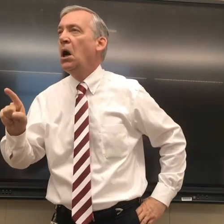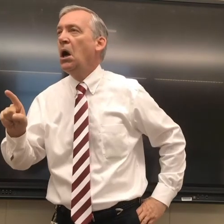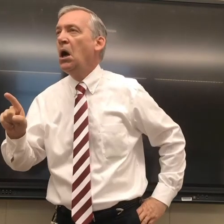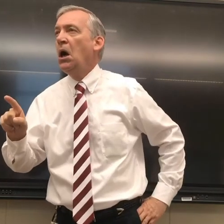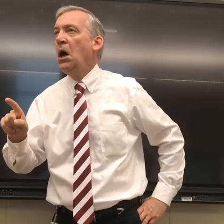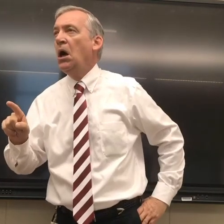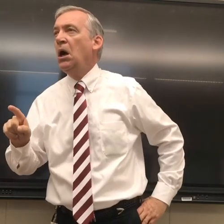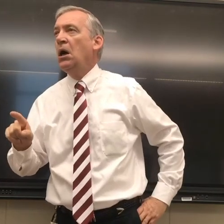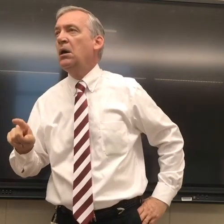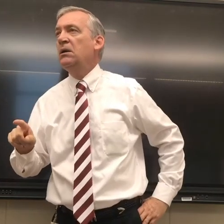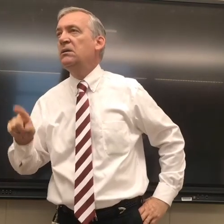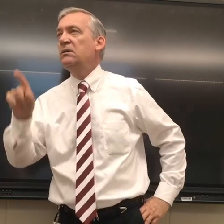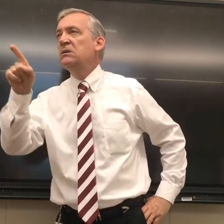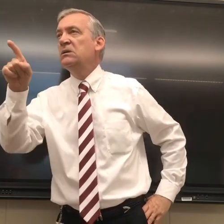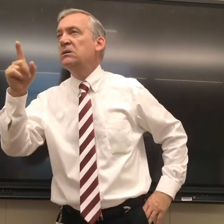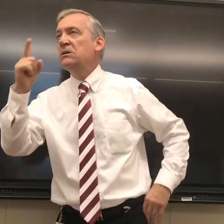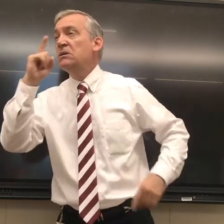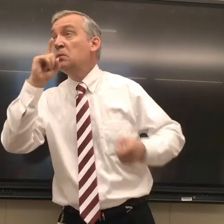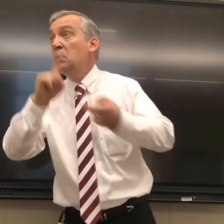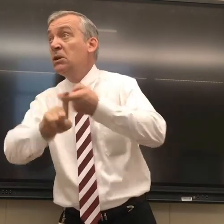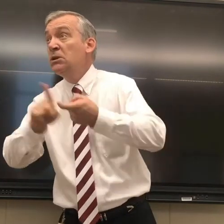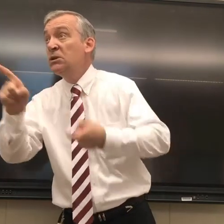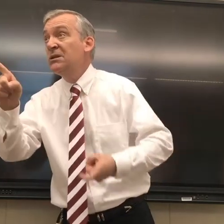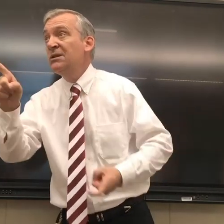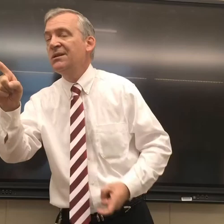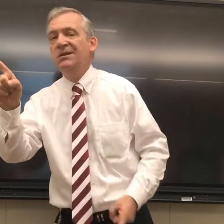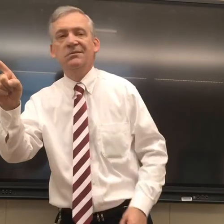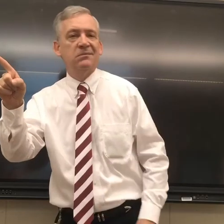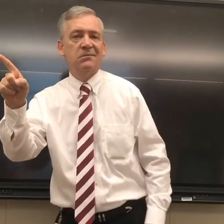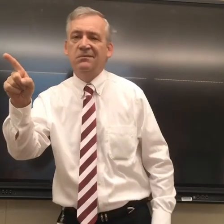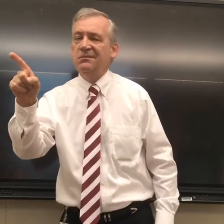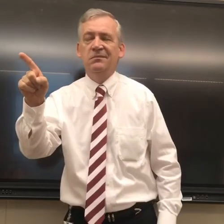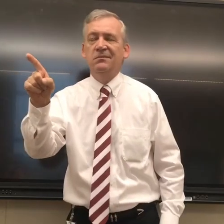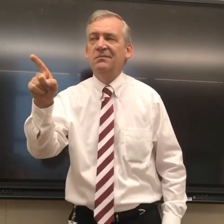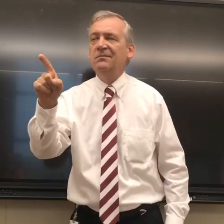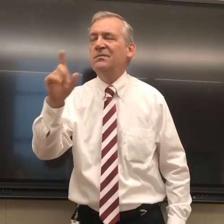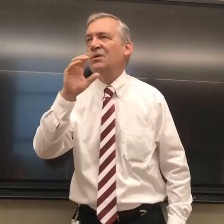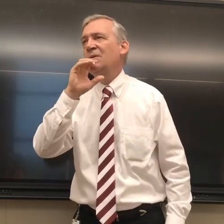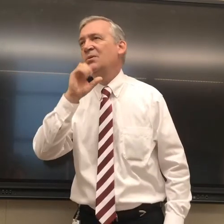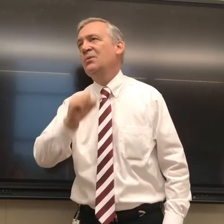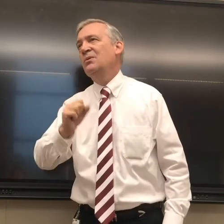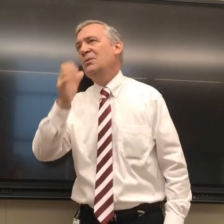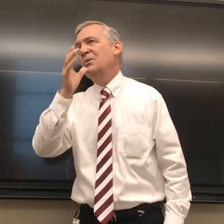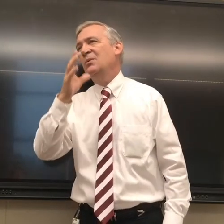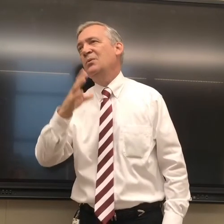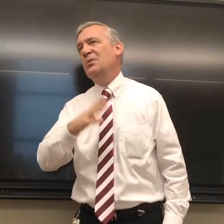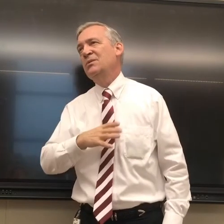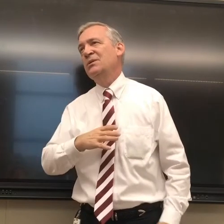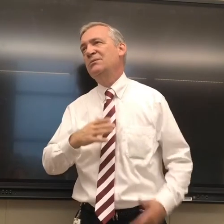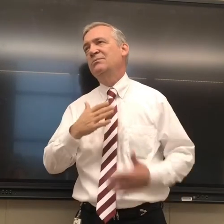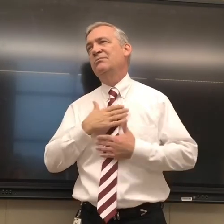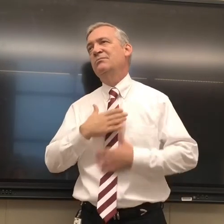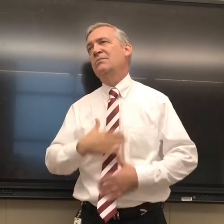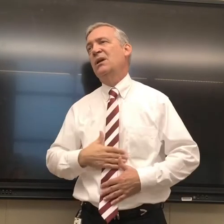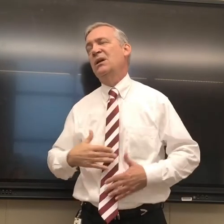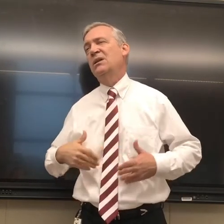The witch was no longer a witch, but an old, broken woman who had dared to